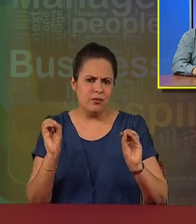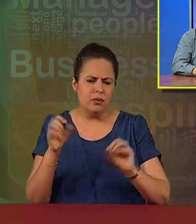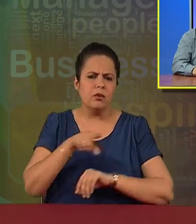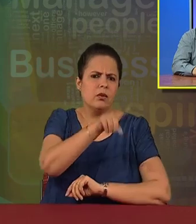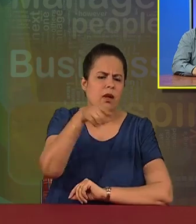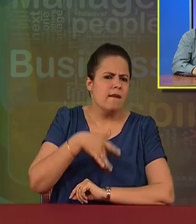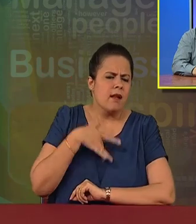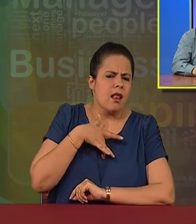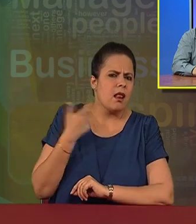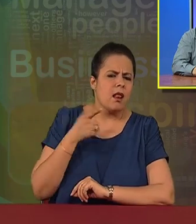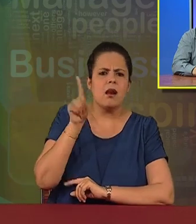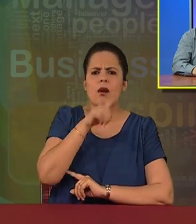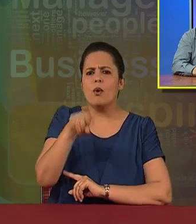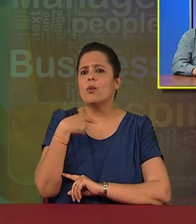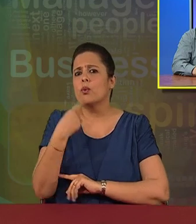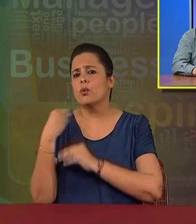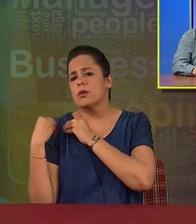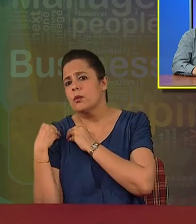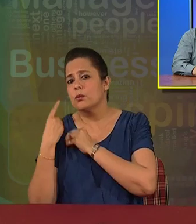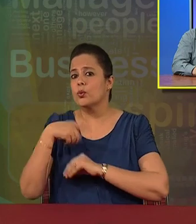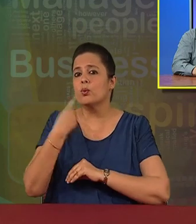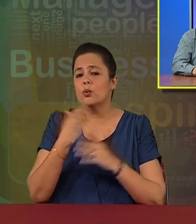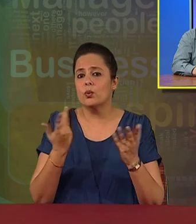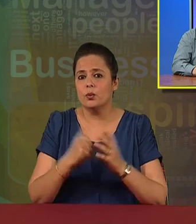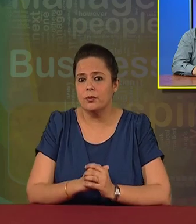students? Who should be kept responsible for that?